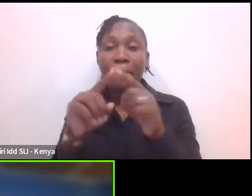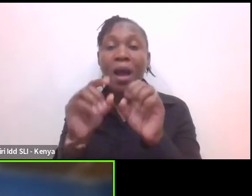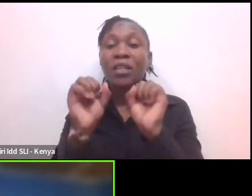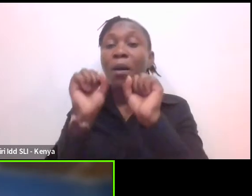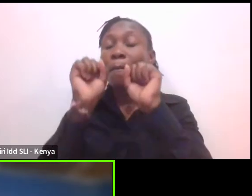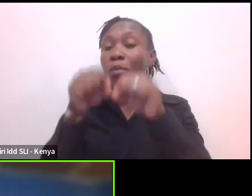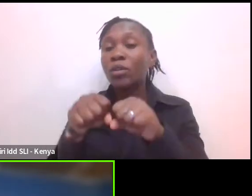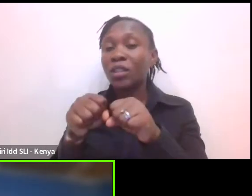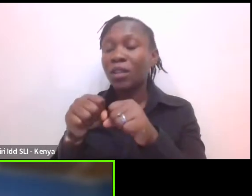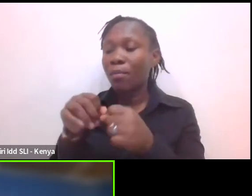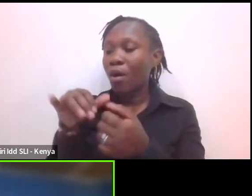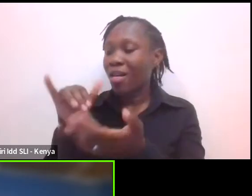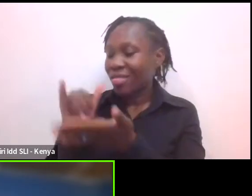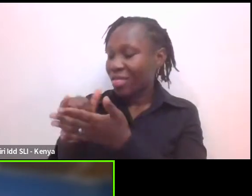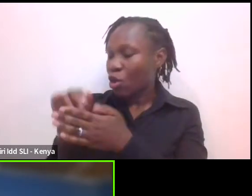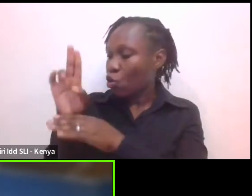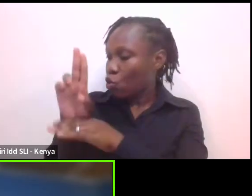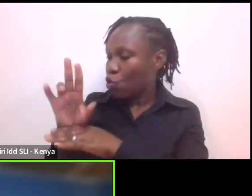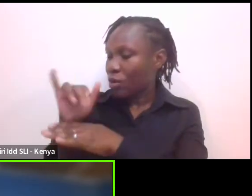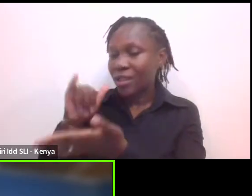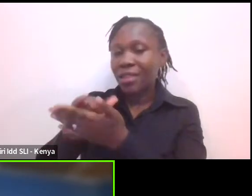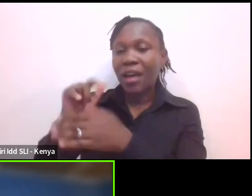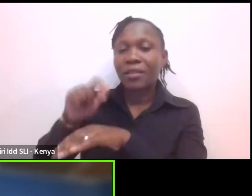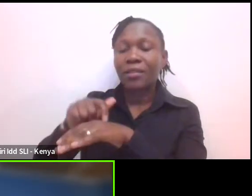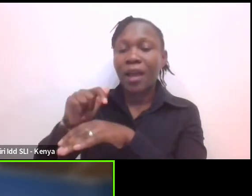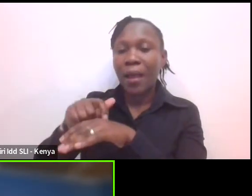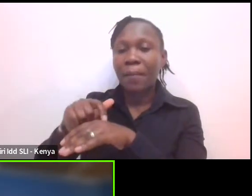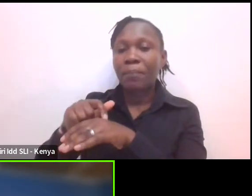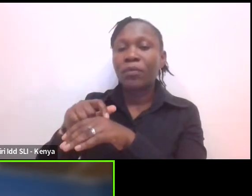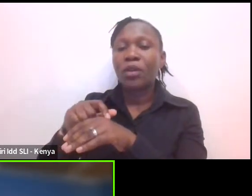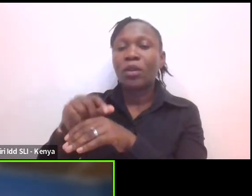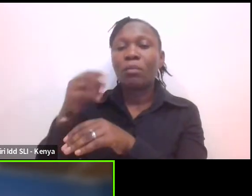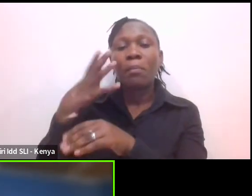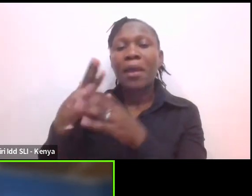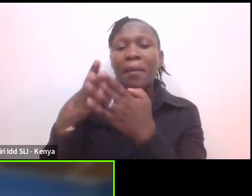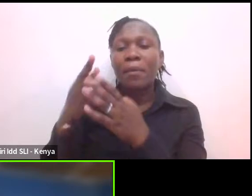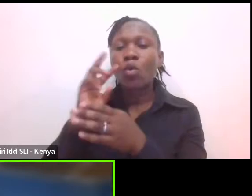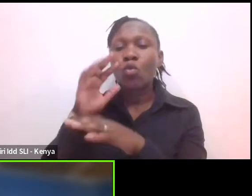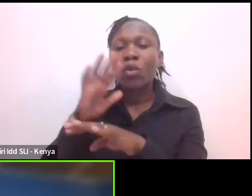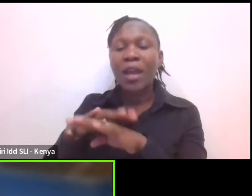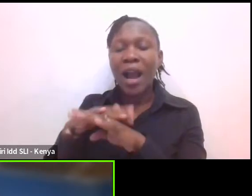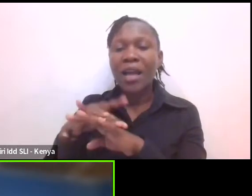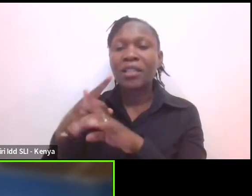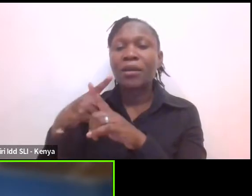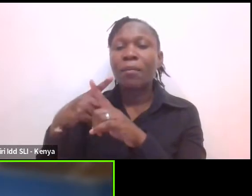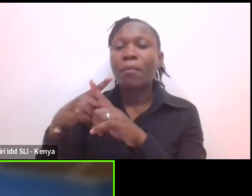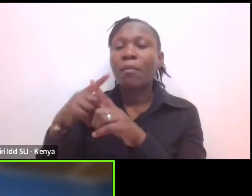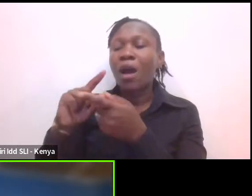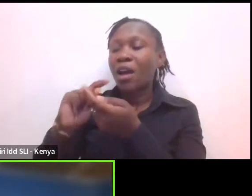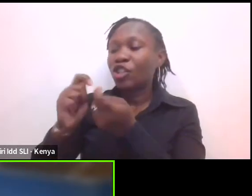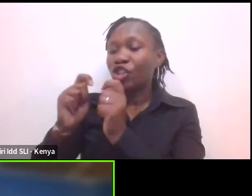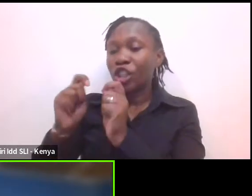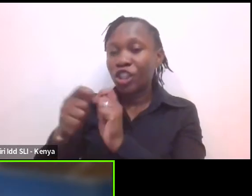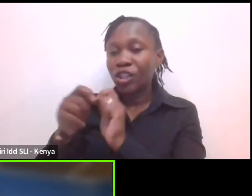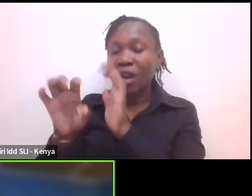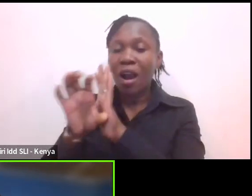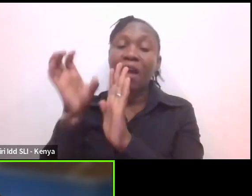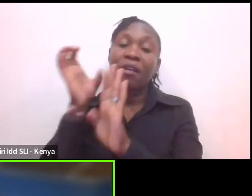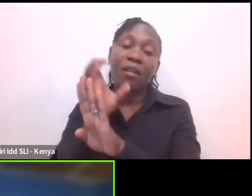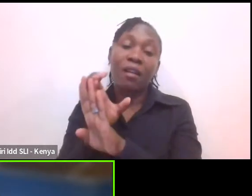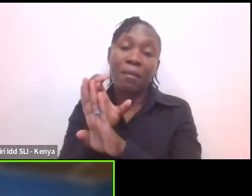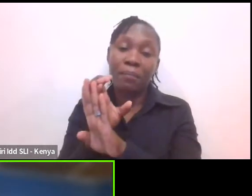time where we maybe look at a modification. We look at you know, adjusting the curriculum. And you remember,